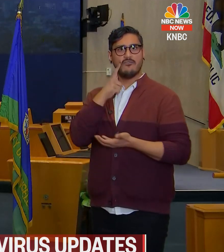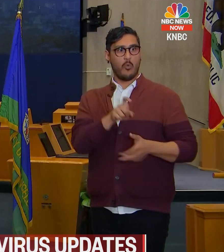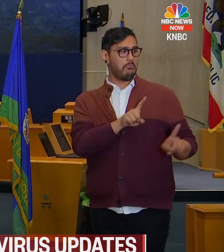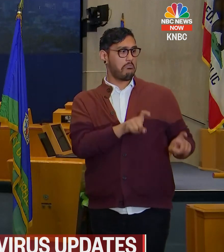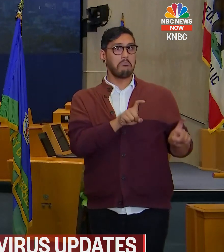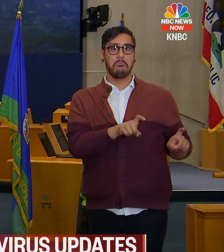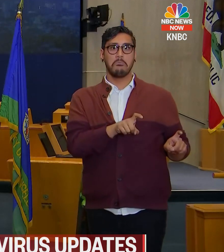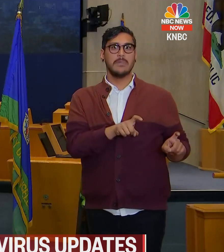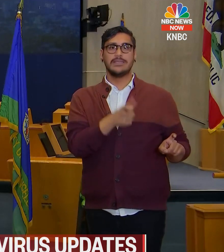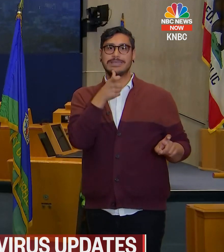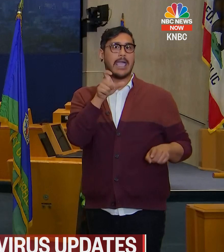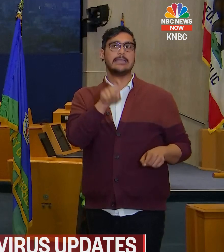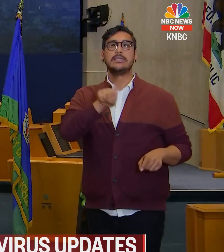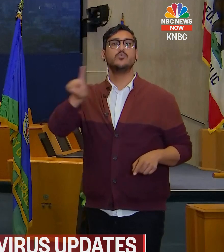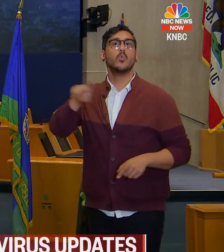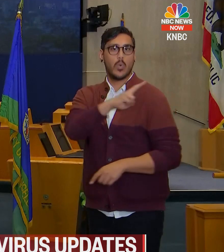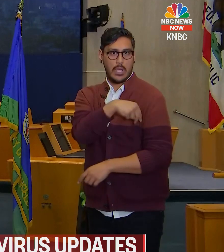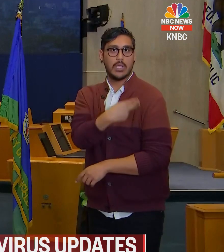can avoid needing the hospital.